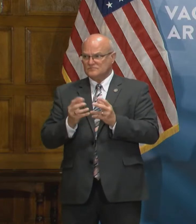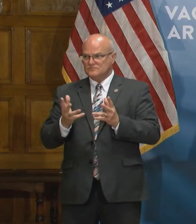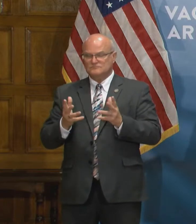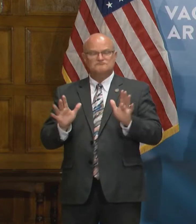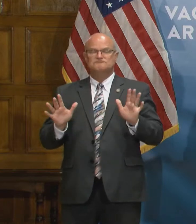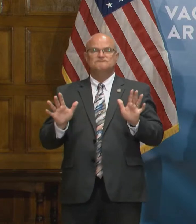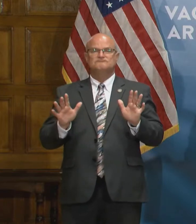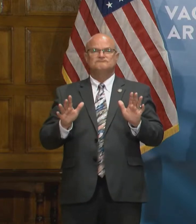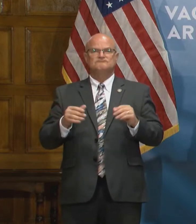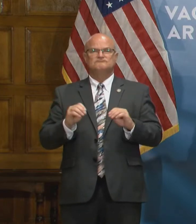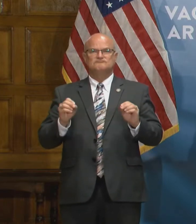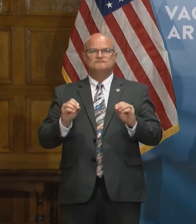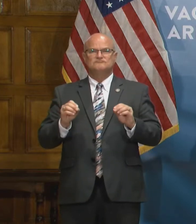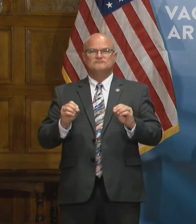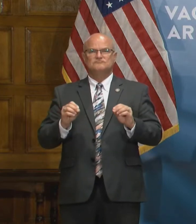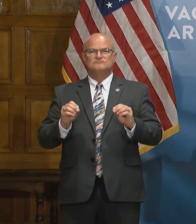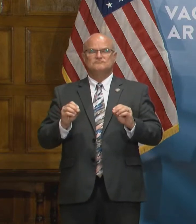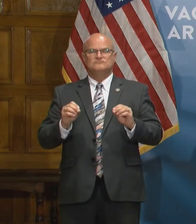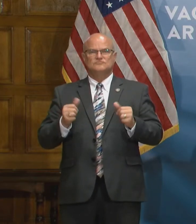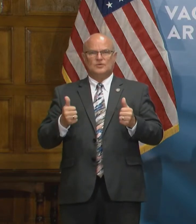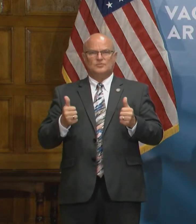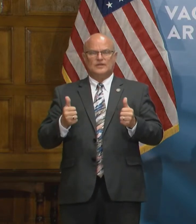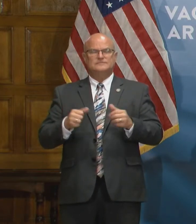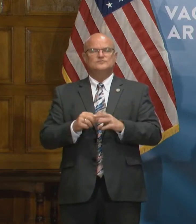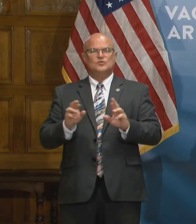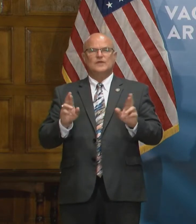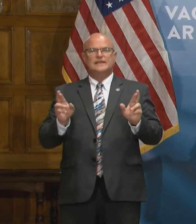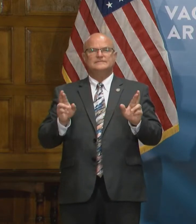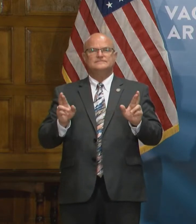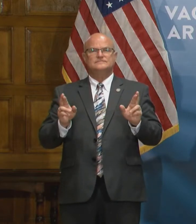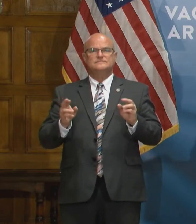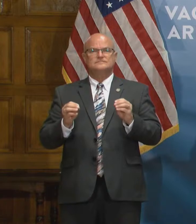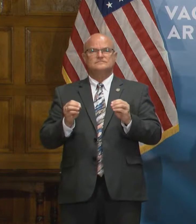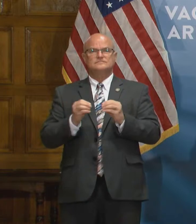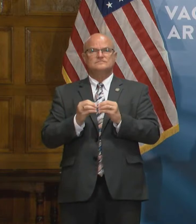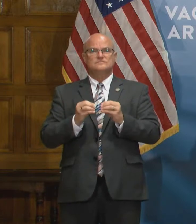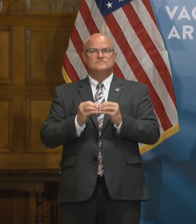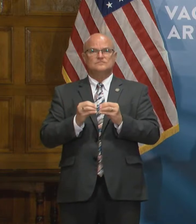that? Yeah. Any other question?